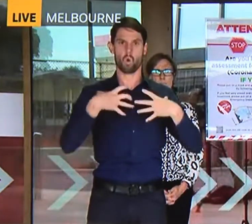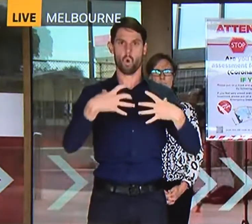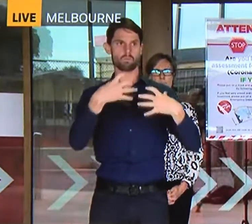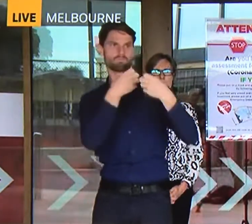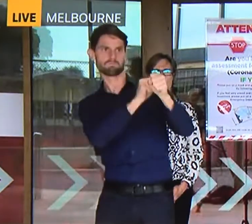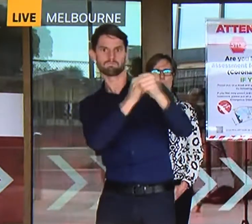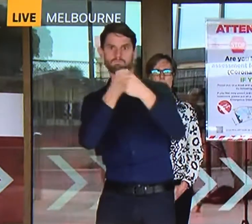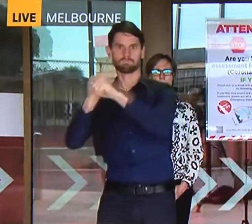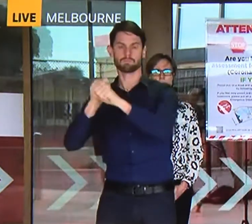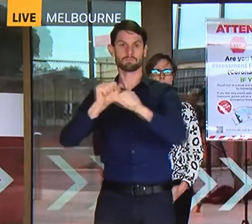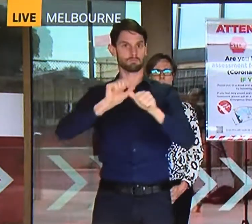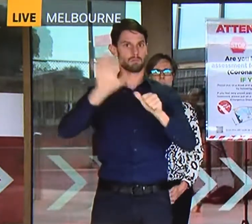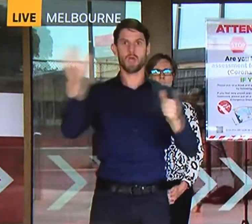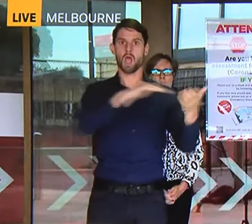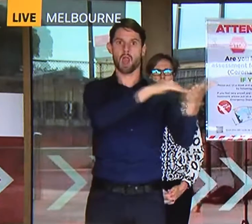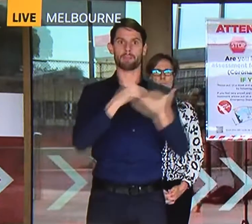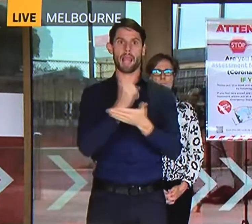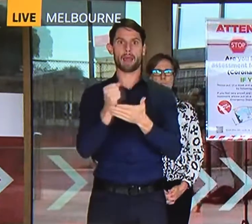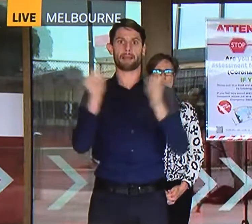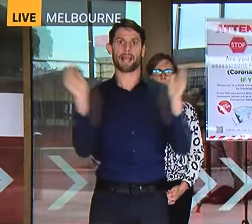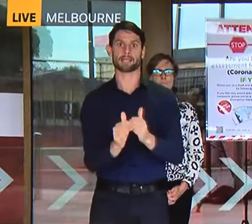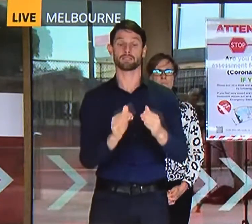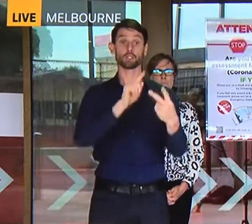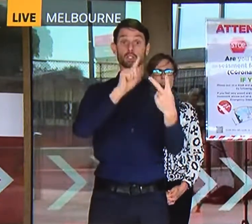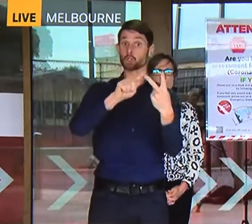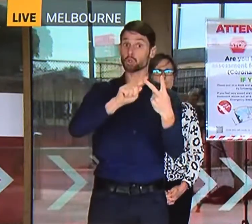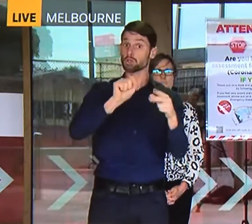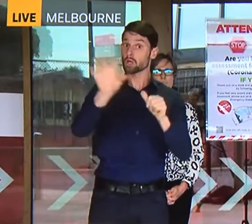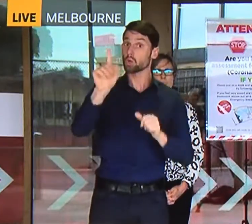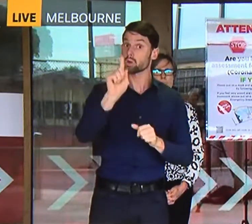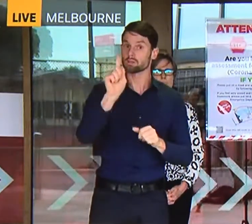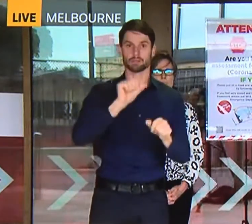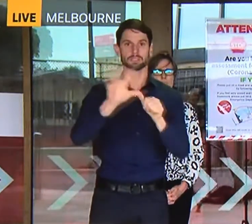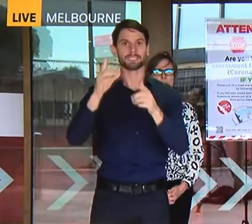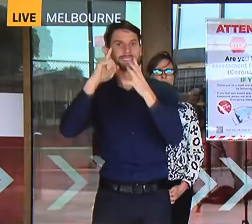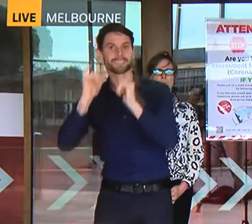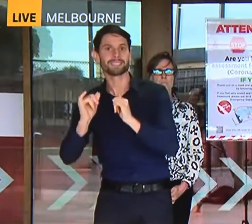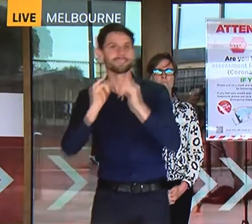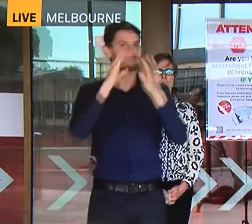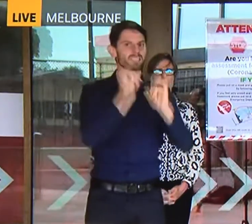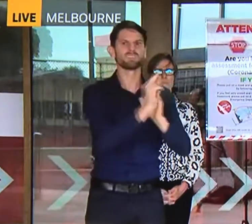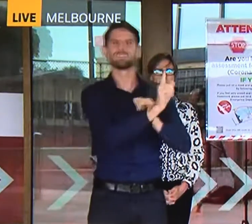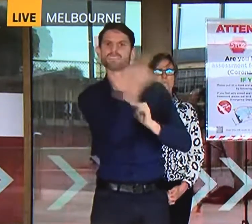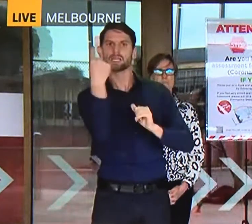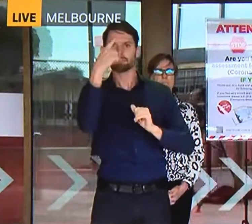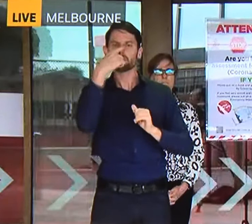unwittingly. Secondly, there is testing. Now, as the Prime Minister has just announced, that